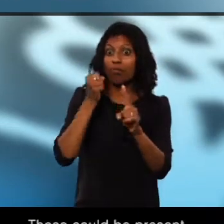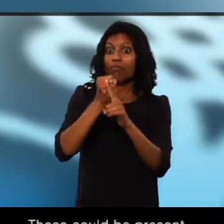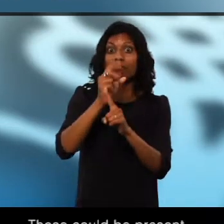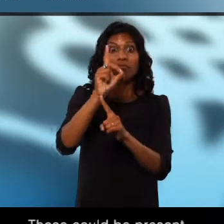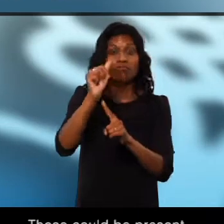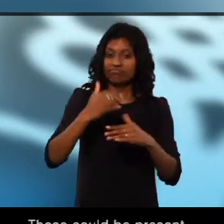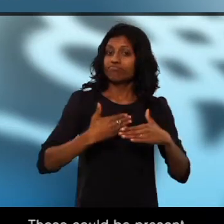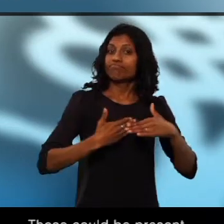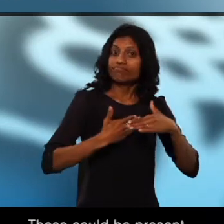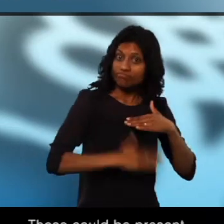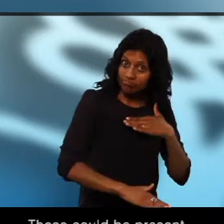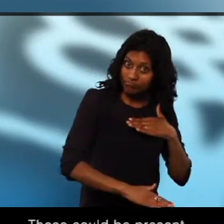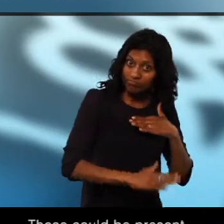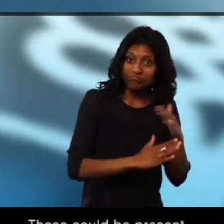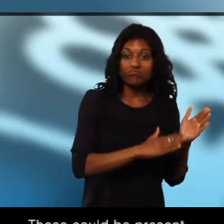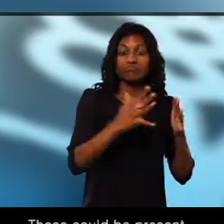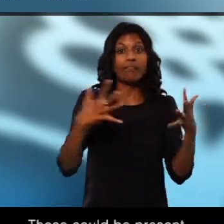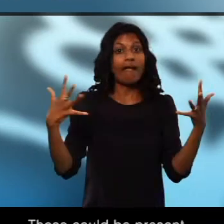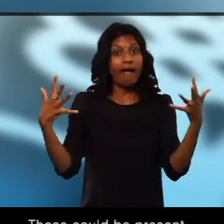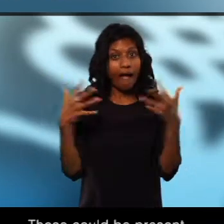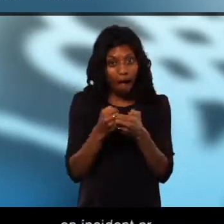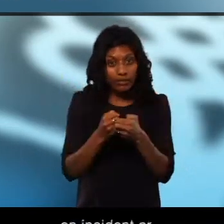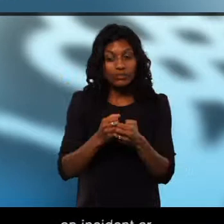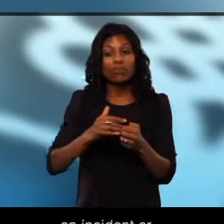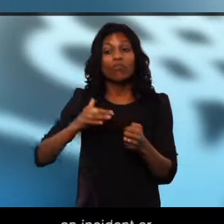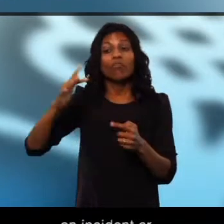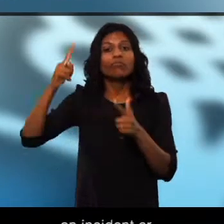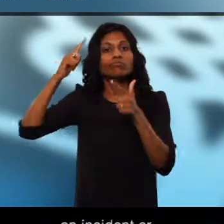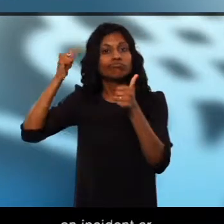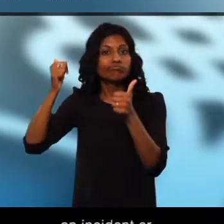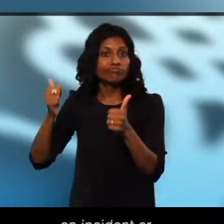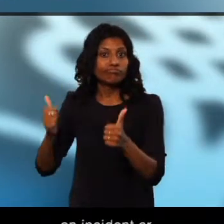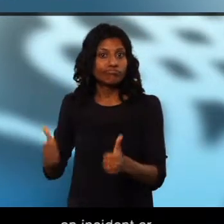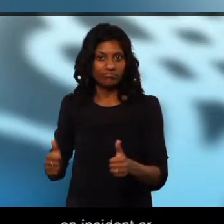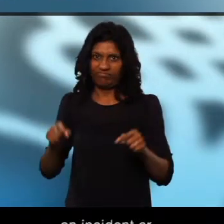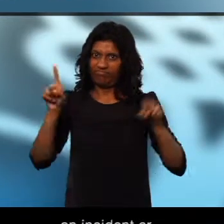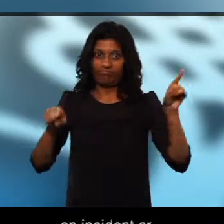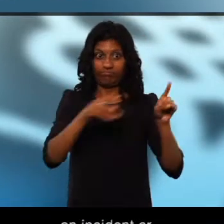These could be present from birth, caused by an incident, or developed over time.